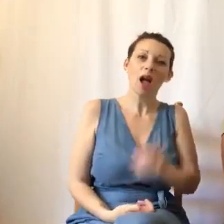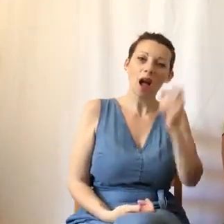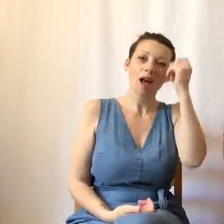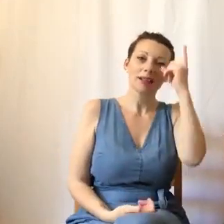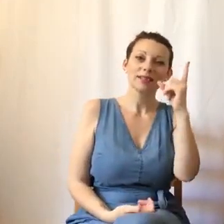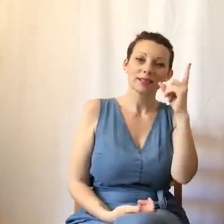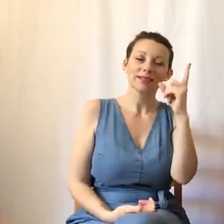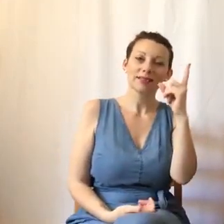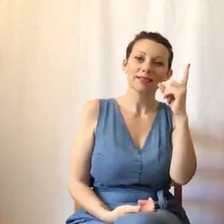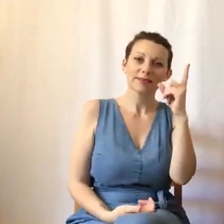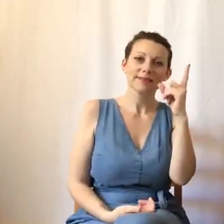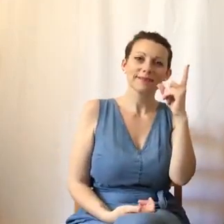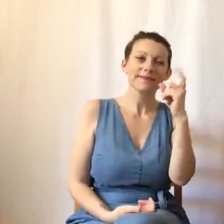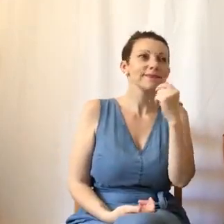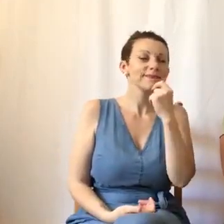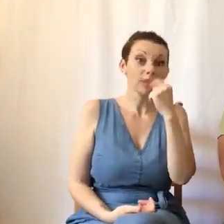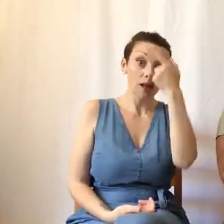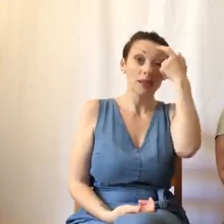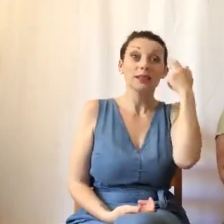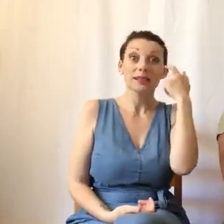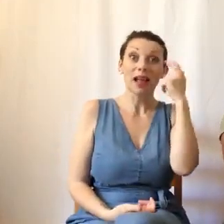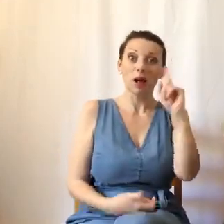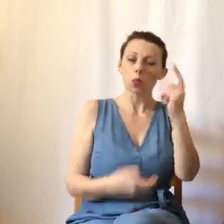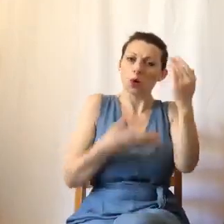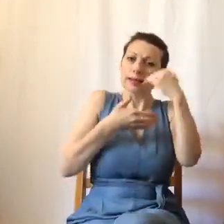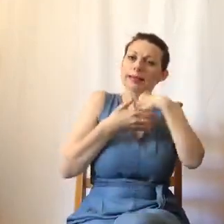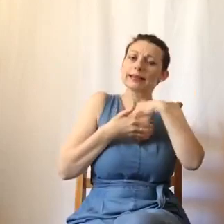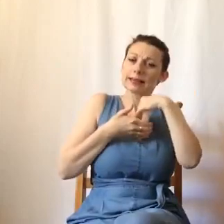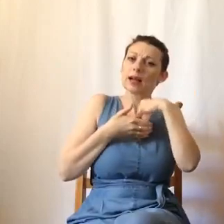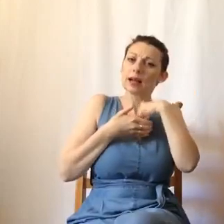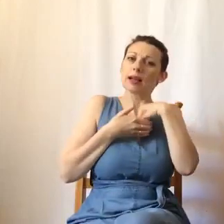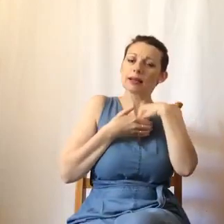really counts. This lesson set them free.